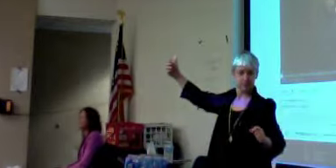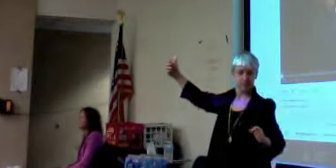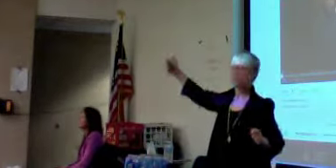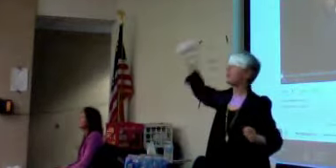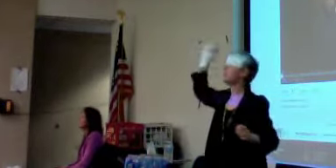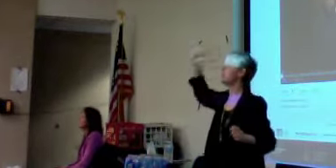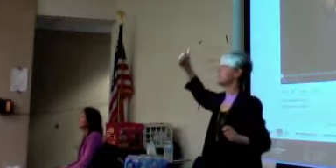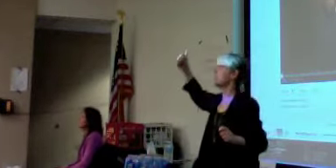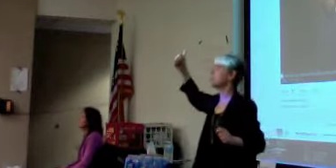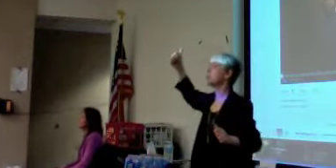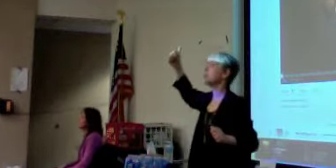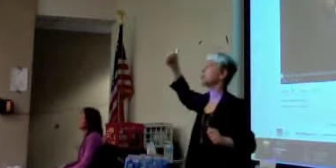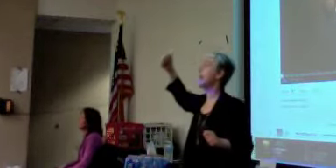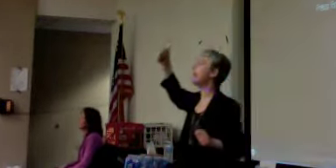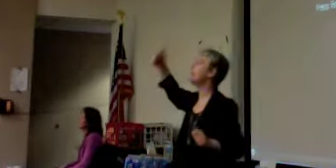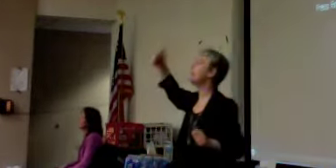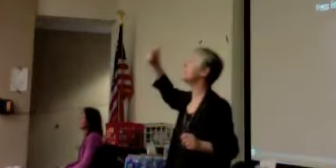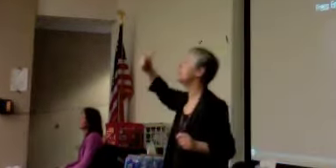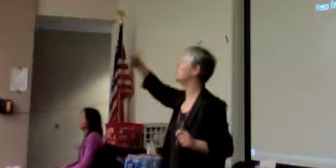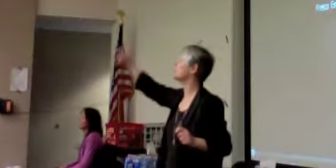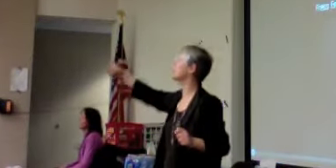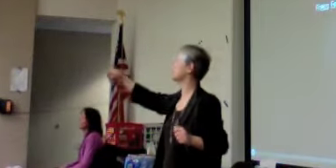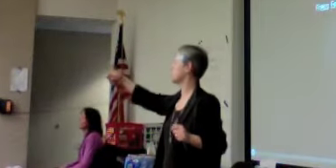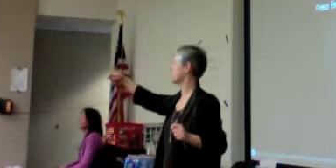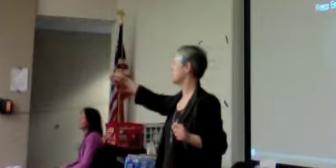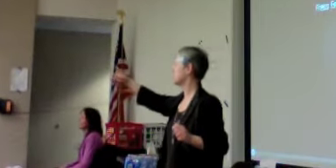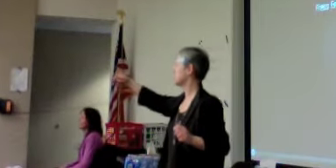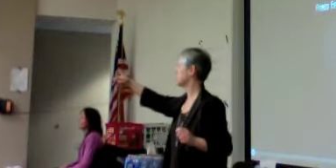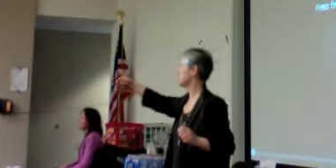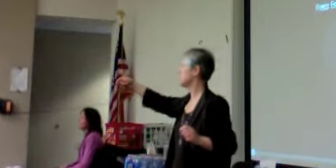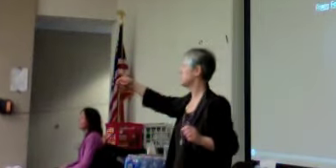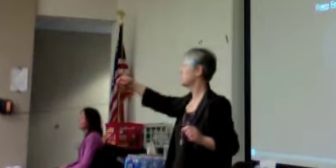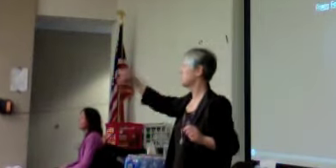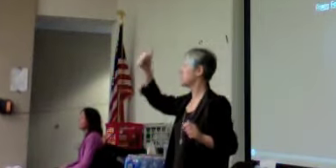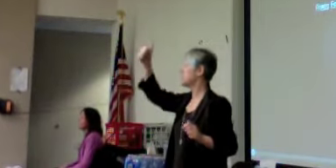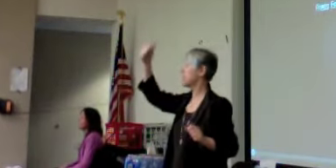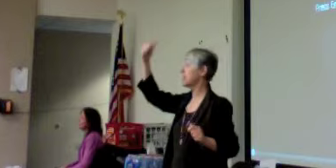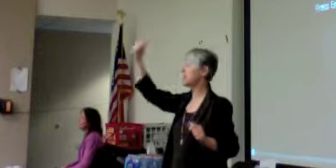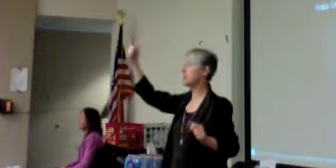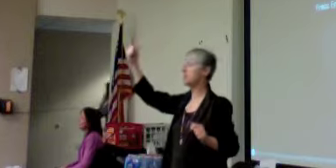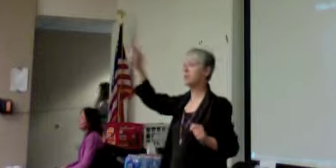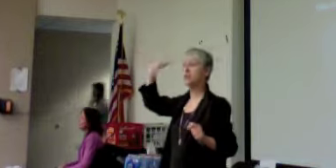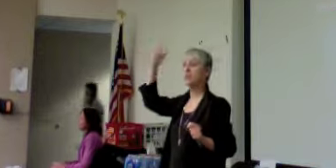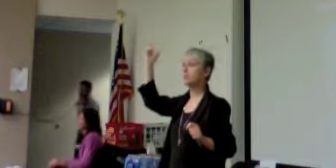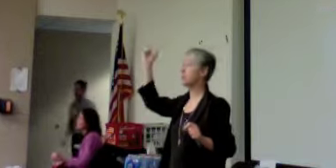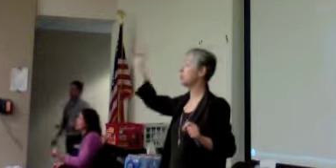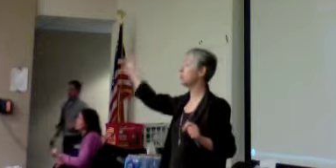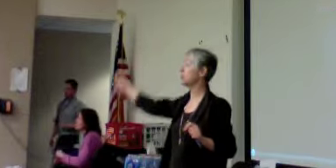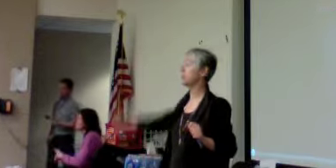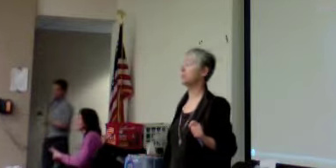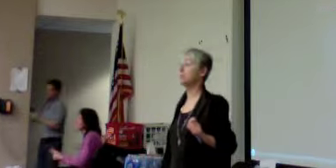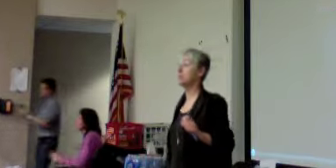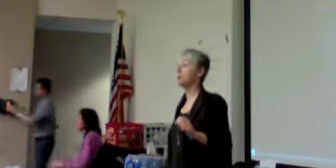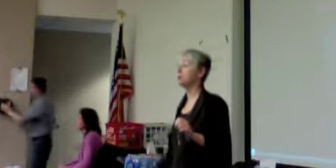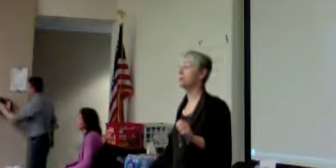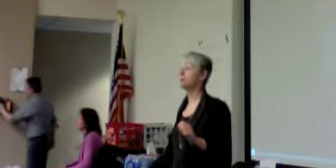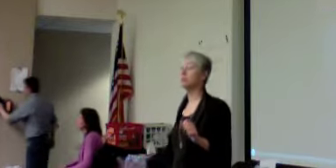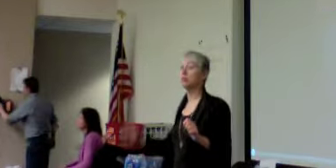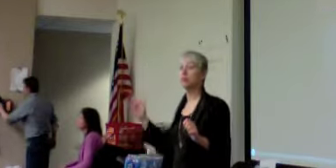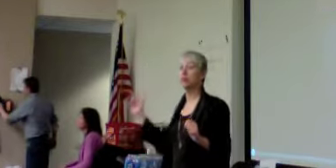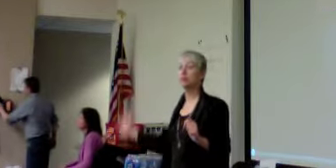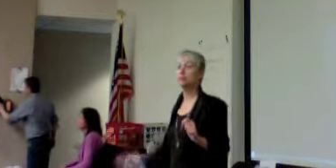is Sam. See if Sam introduces anything new or different. It's the same. What's different? It's the same thing you were playing on Sesame